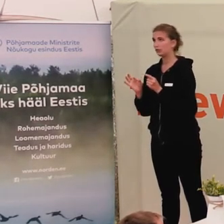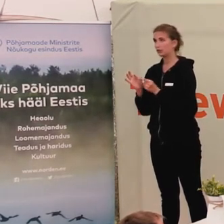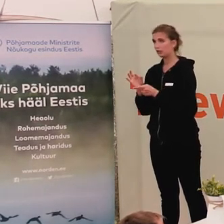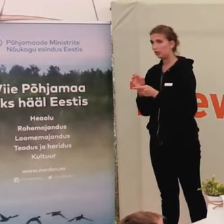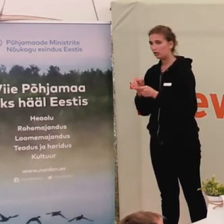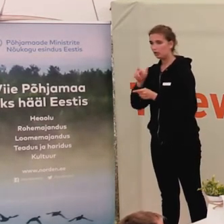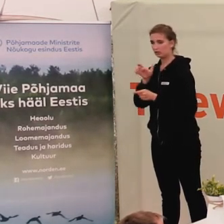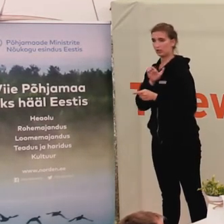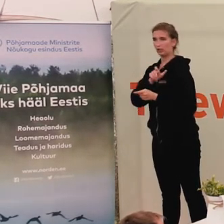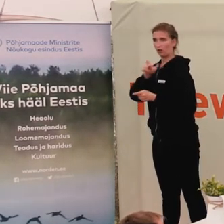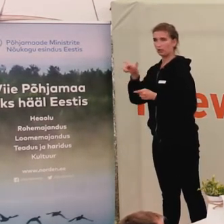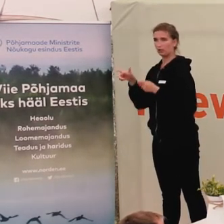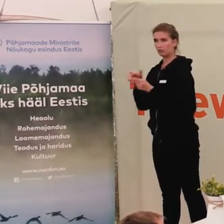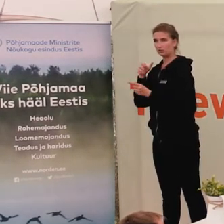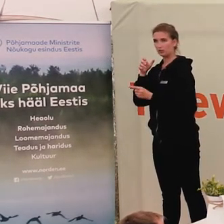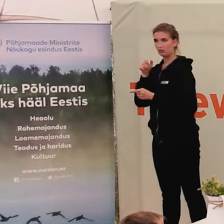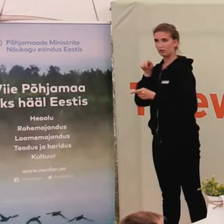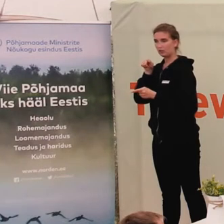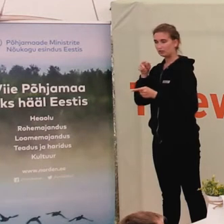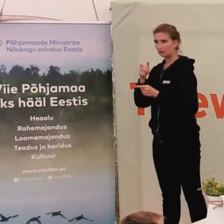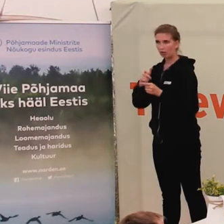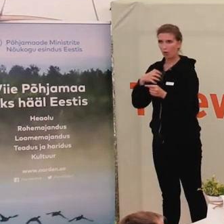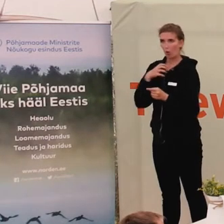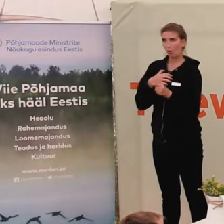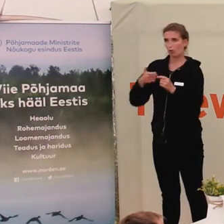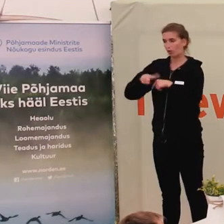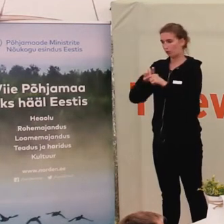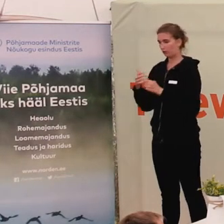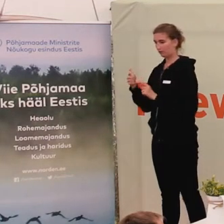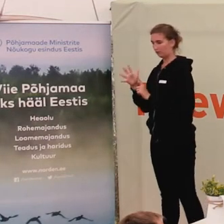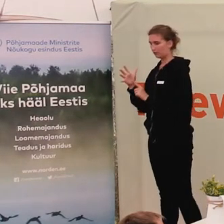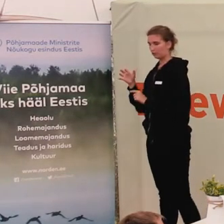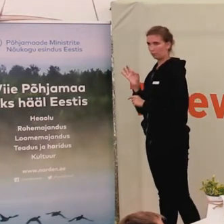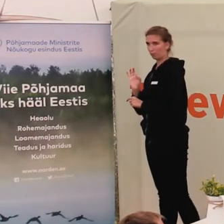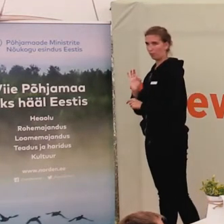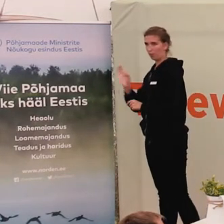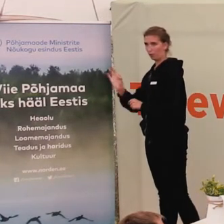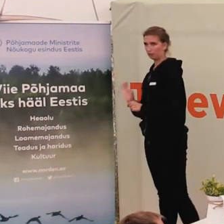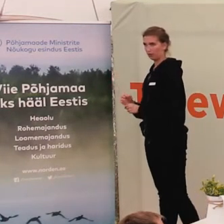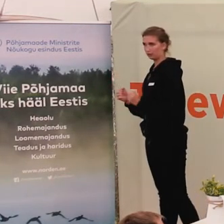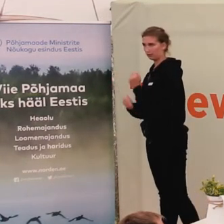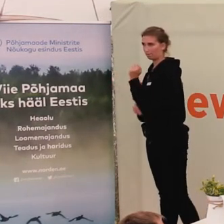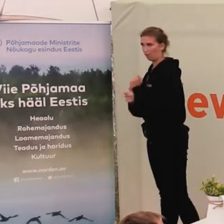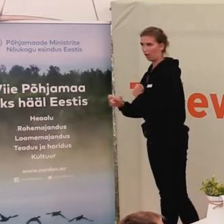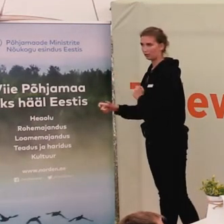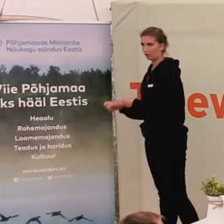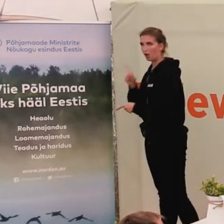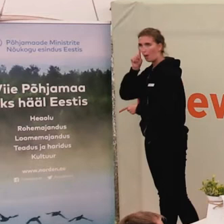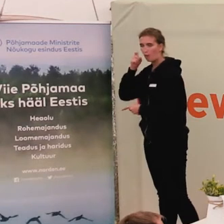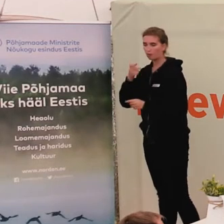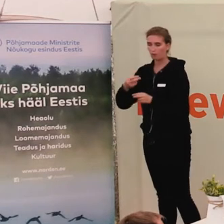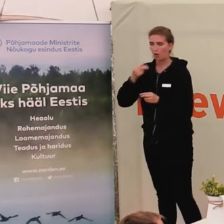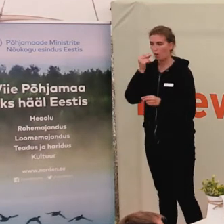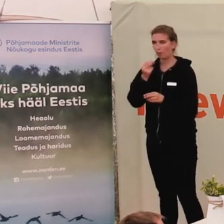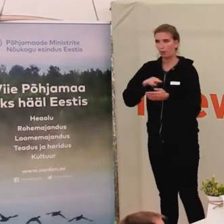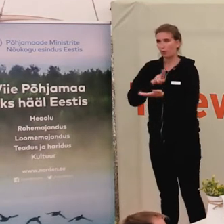it's way more important than the 50% poorest. So I think still the biggest problem is overconsumption. That is a smaller